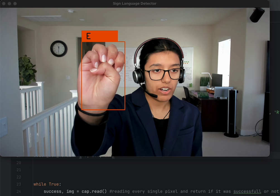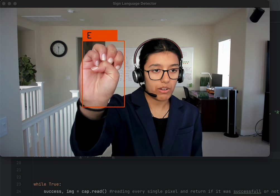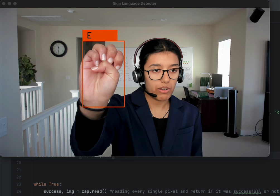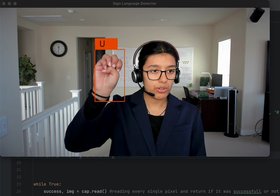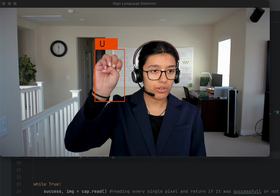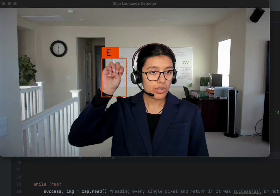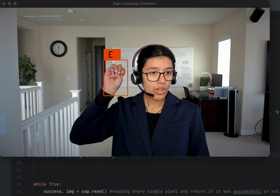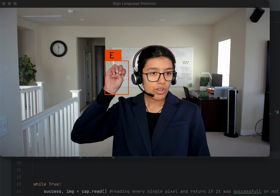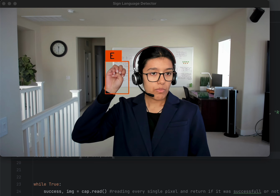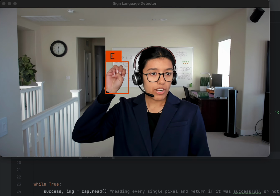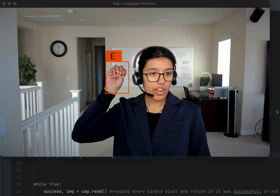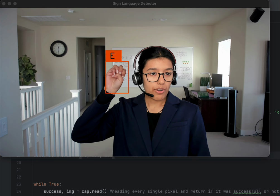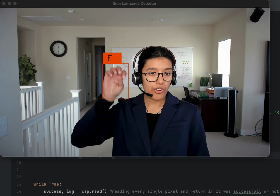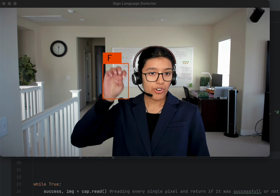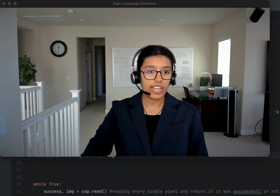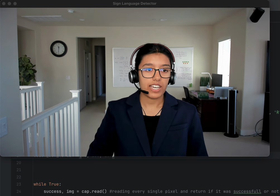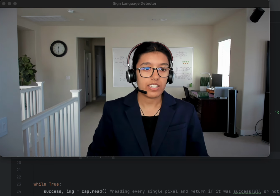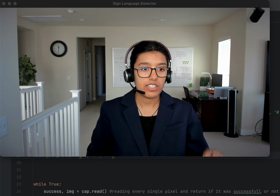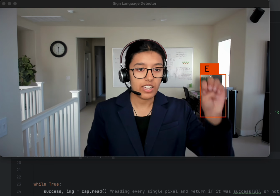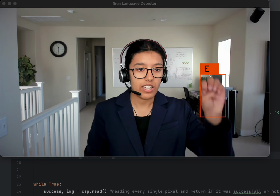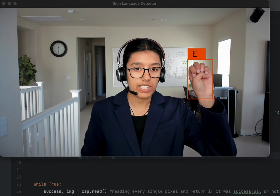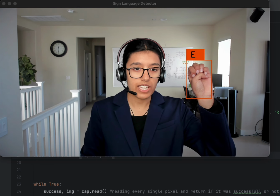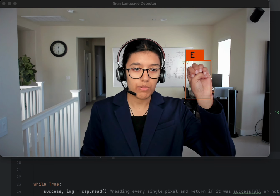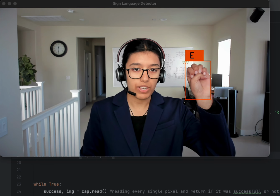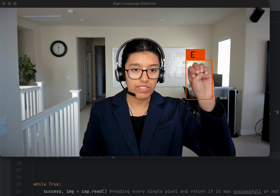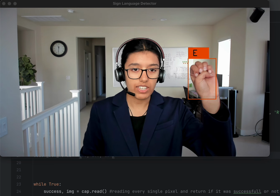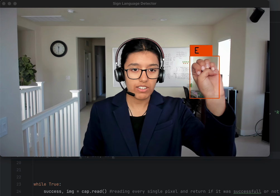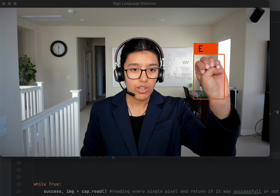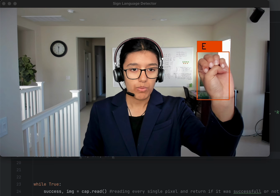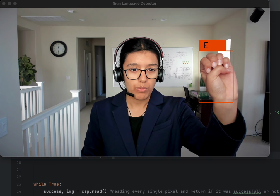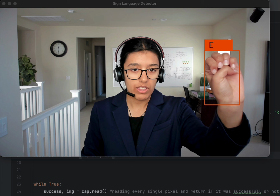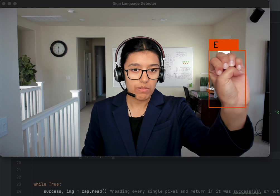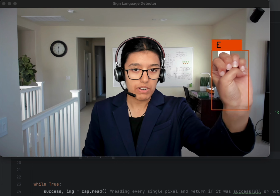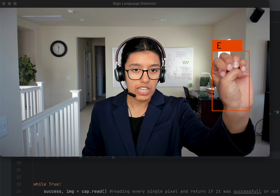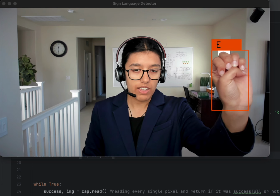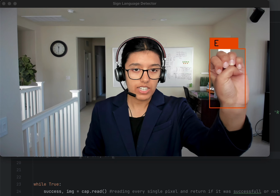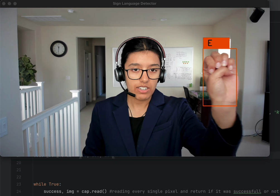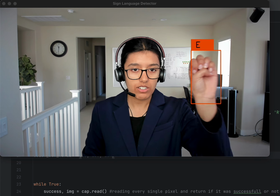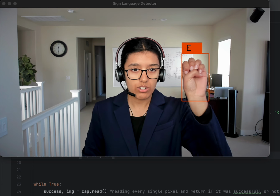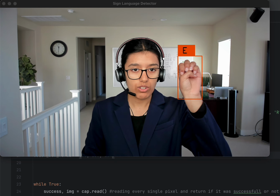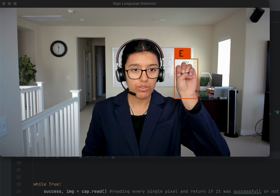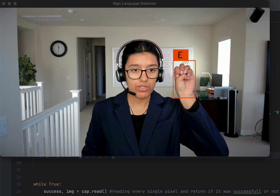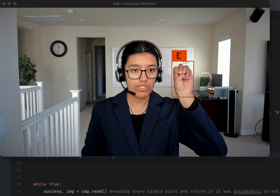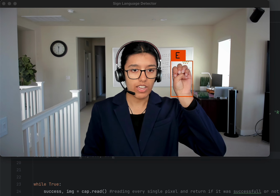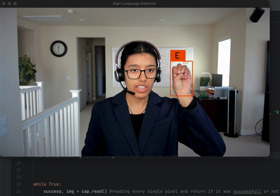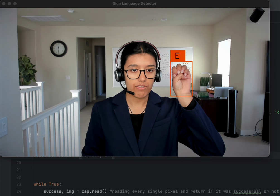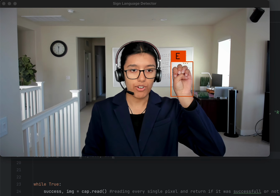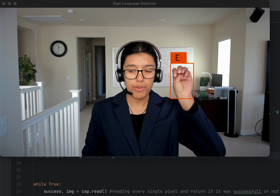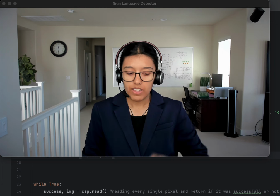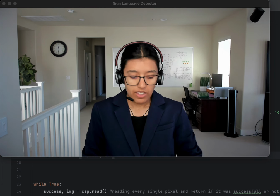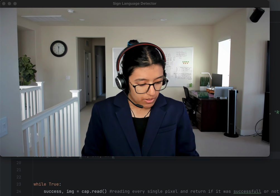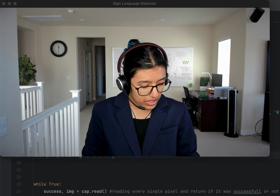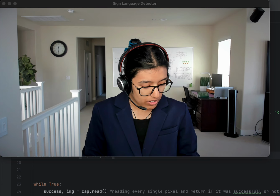no matter how close, no matter how far I get. And once again, we have E with my left hand close and then